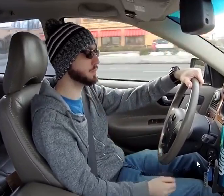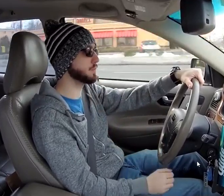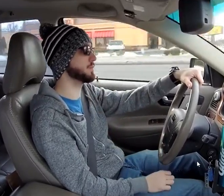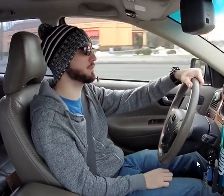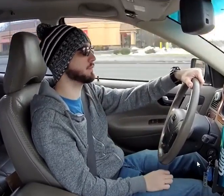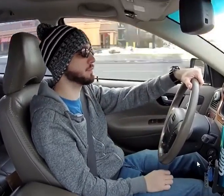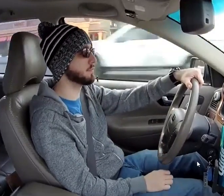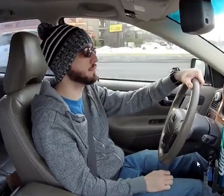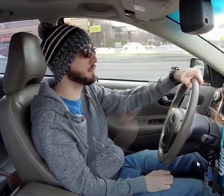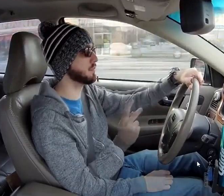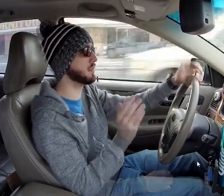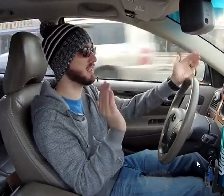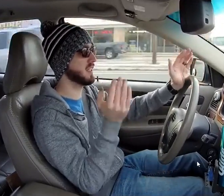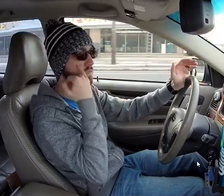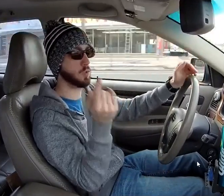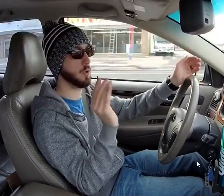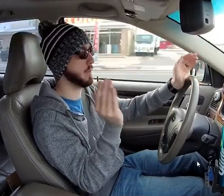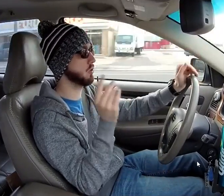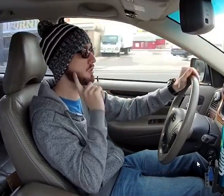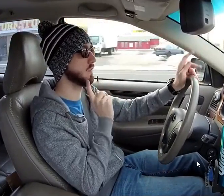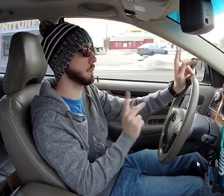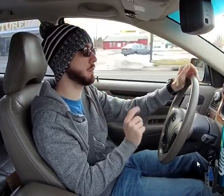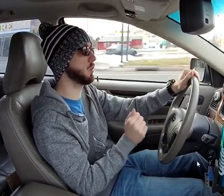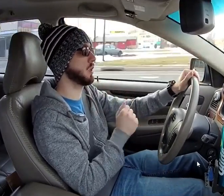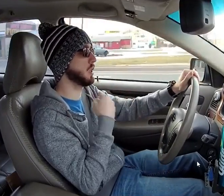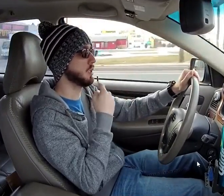So always watch for cops and firefighters.